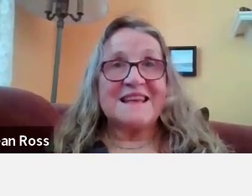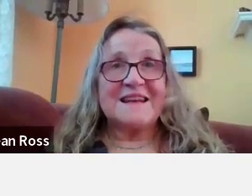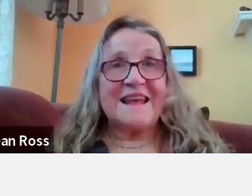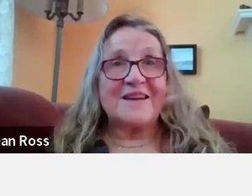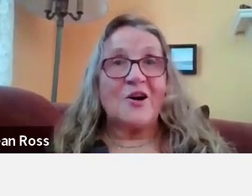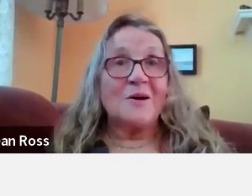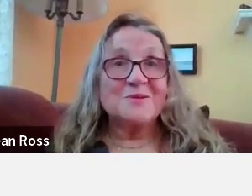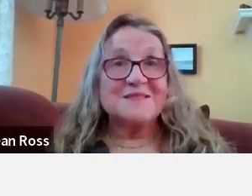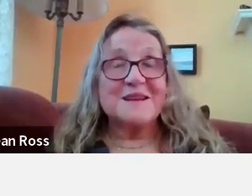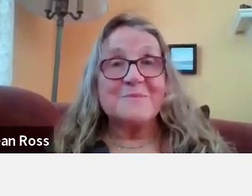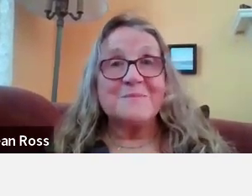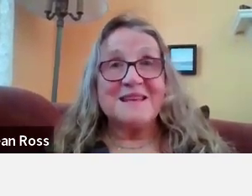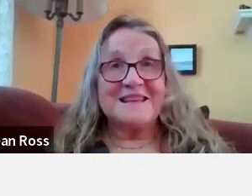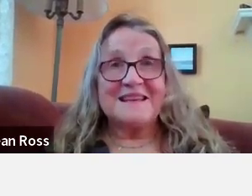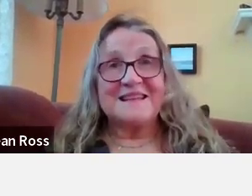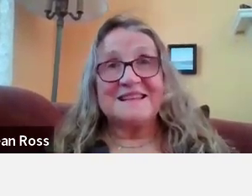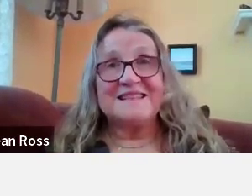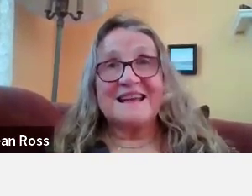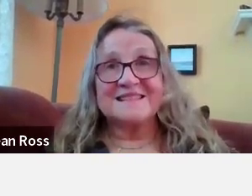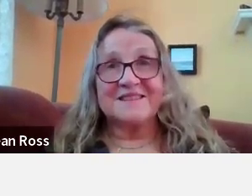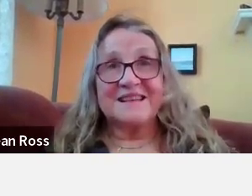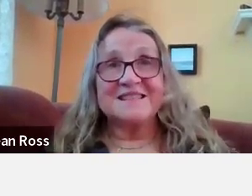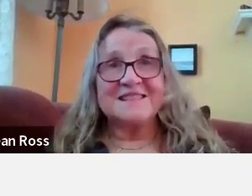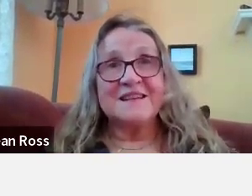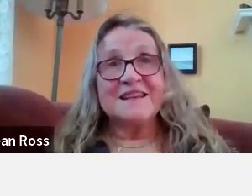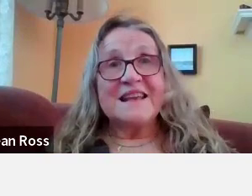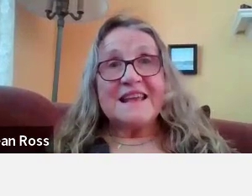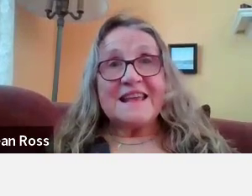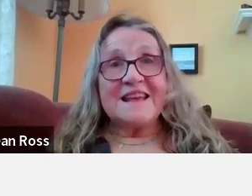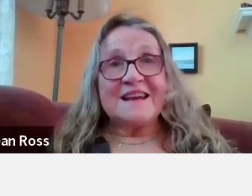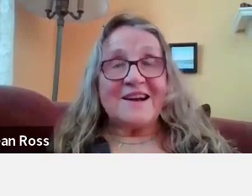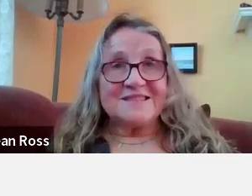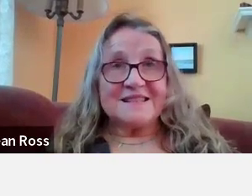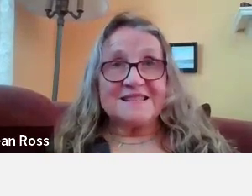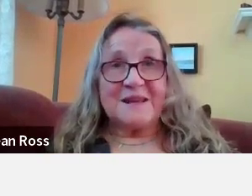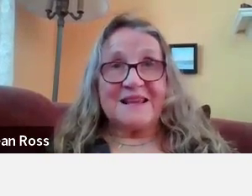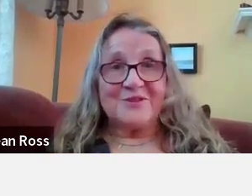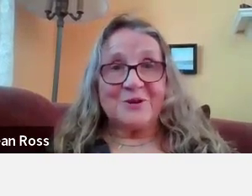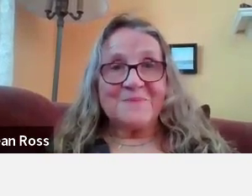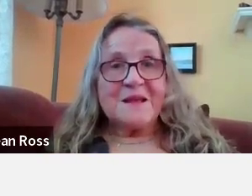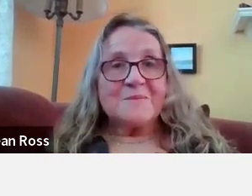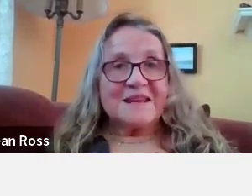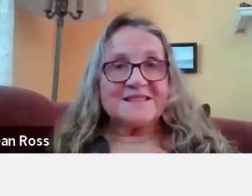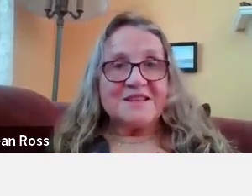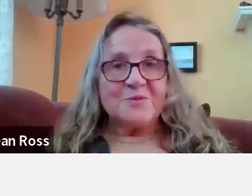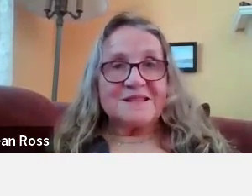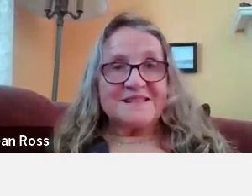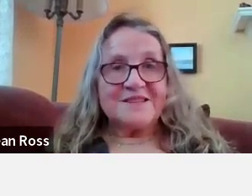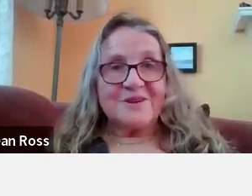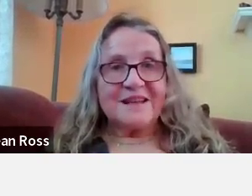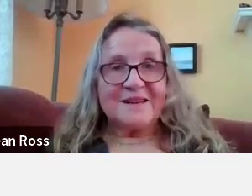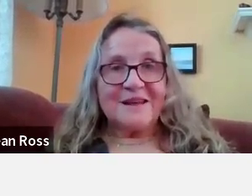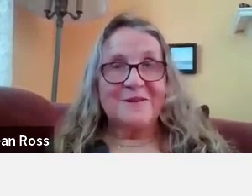resulted in an almost immediate de-escalation in our son's behavior, because he